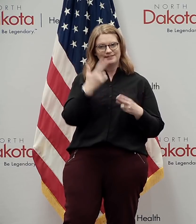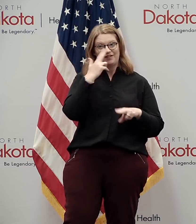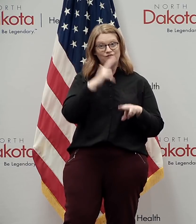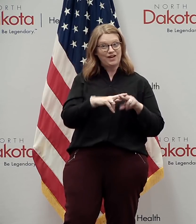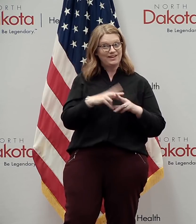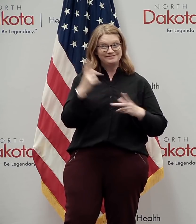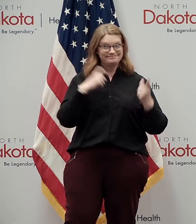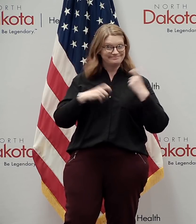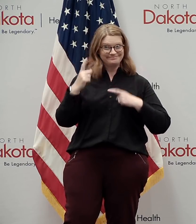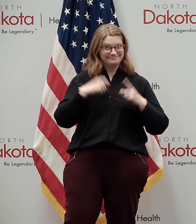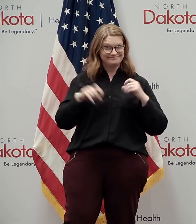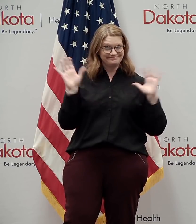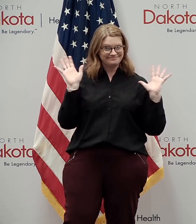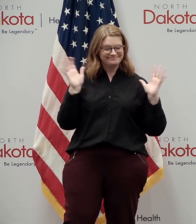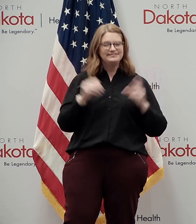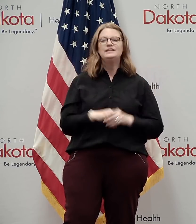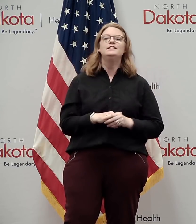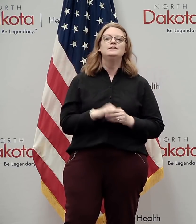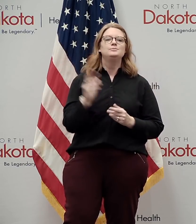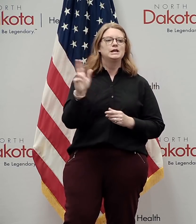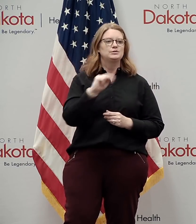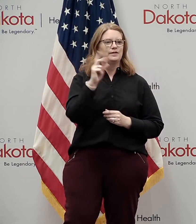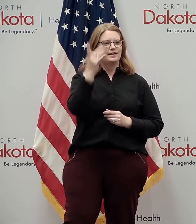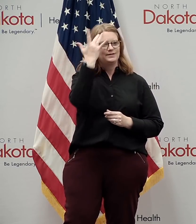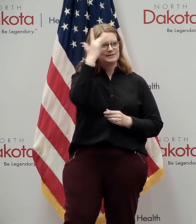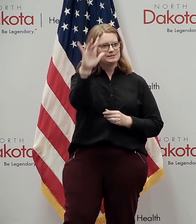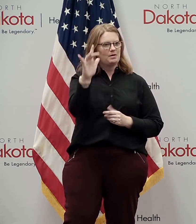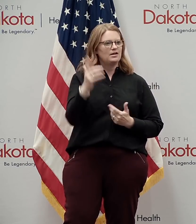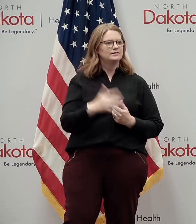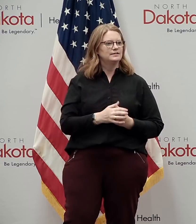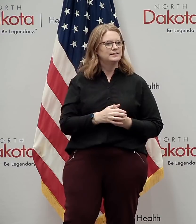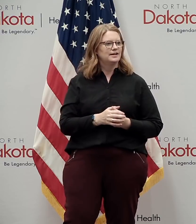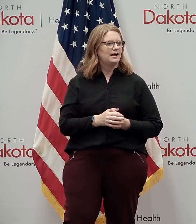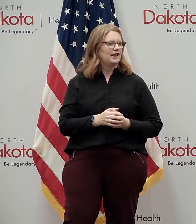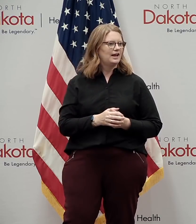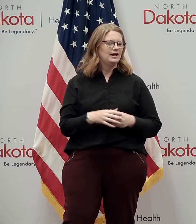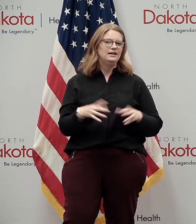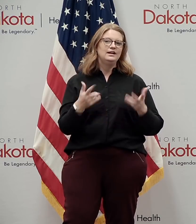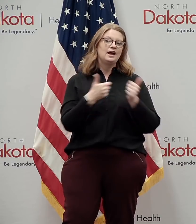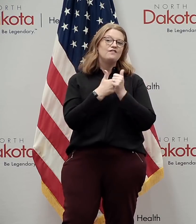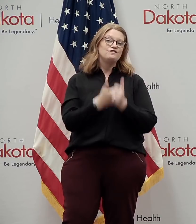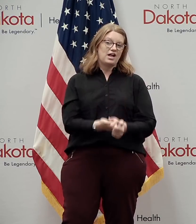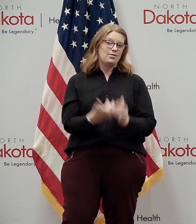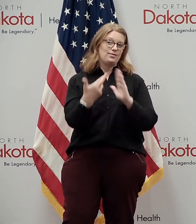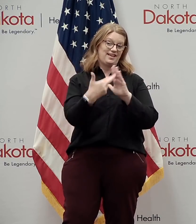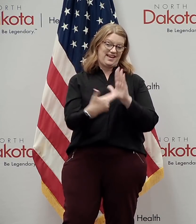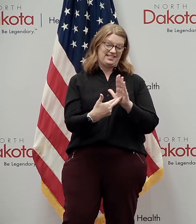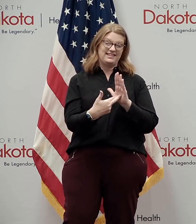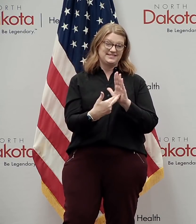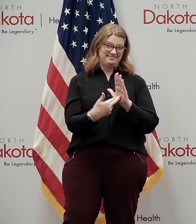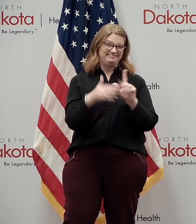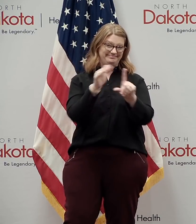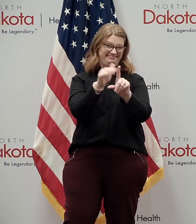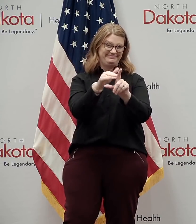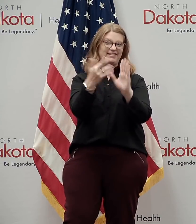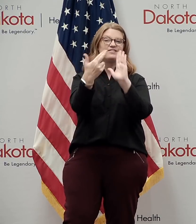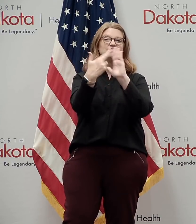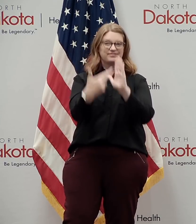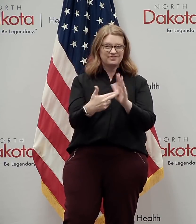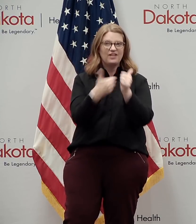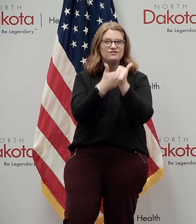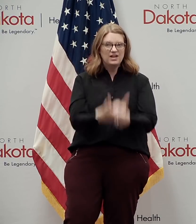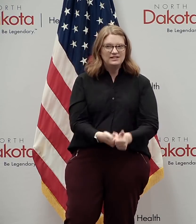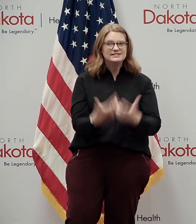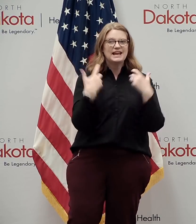and lively Q&A, be North Dakota smart and follow the guidelines and stay healthy and